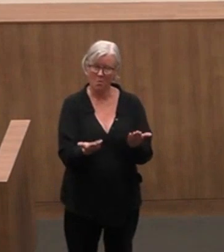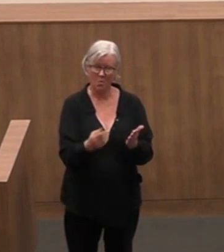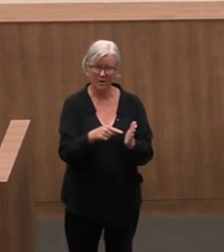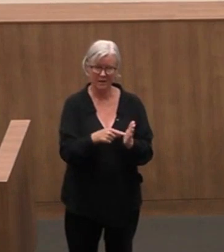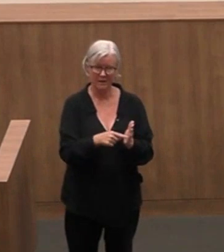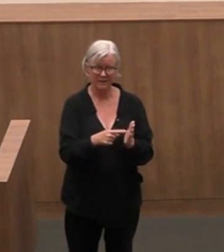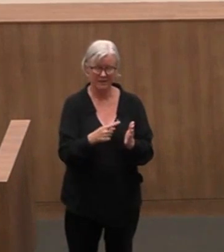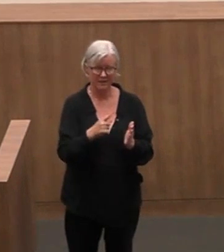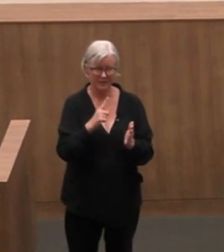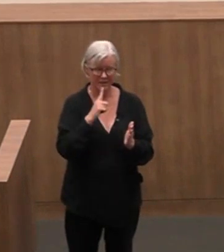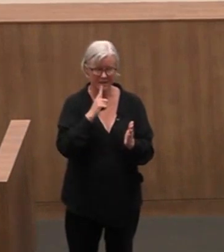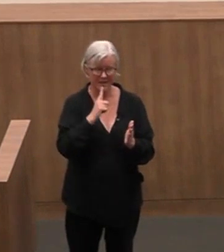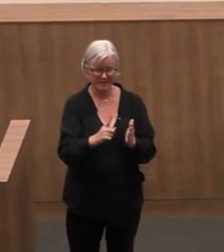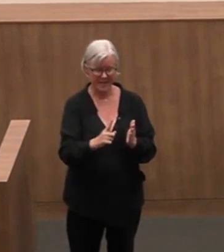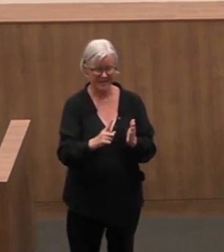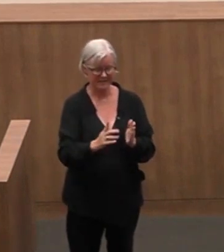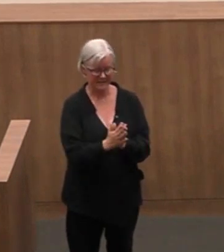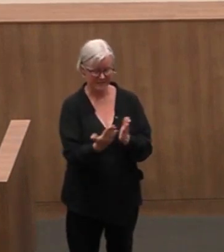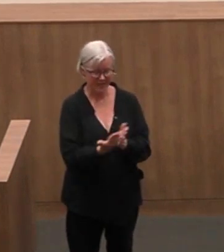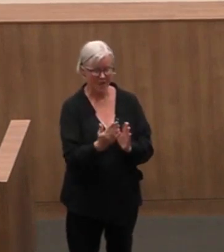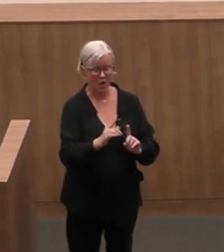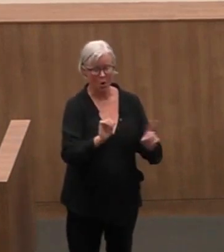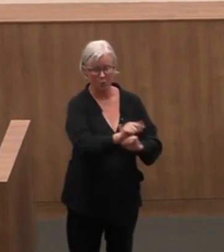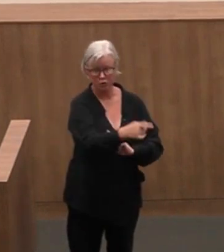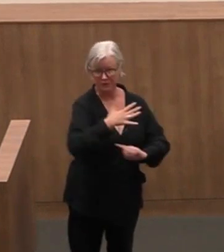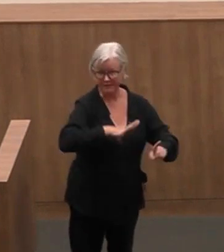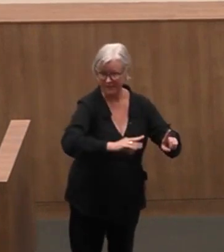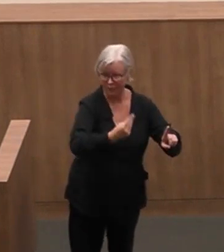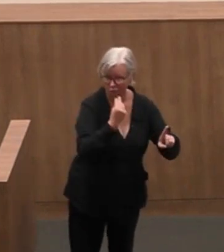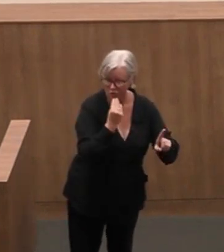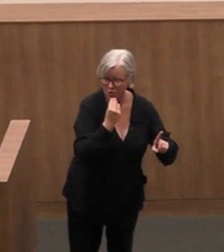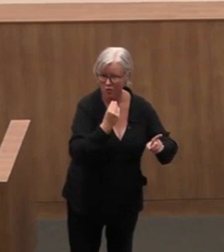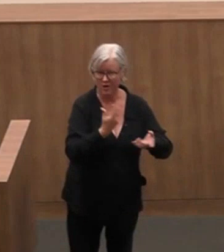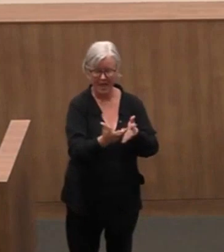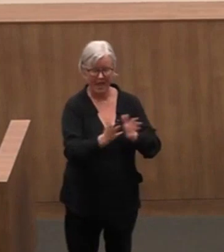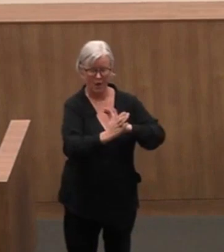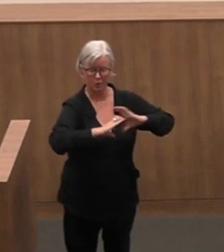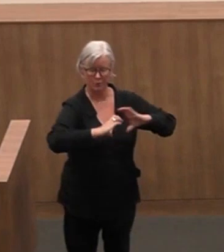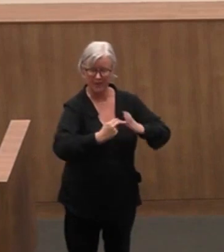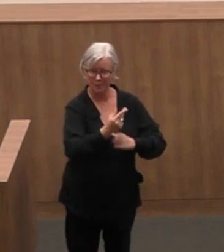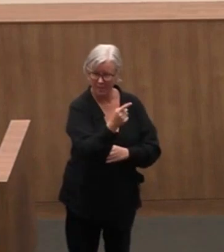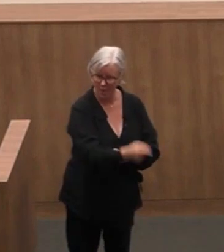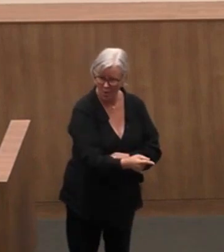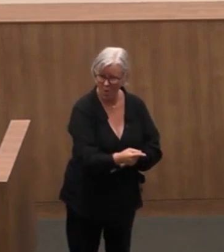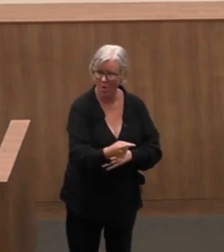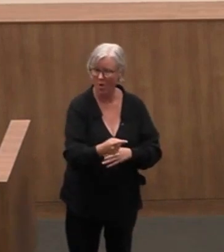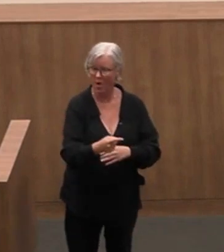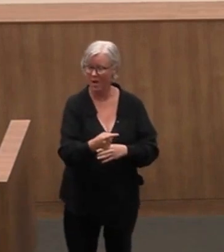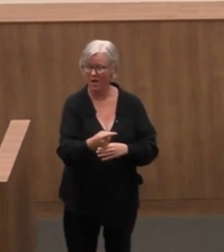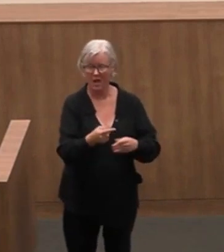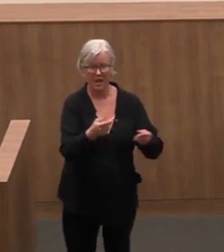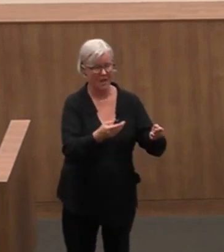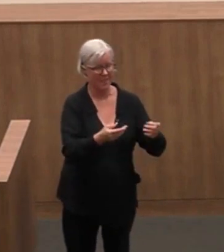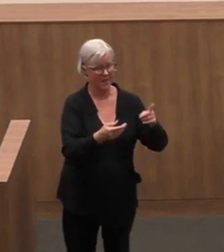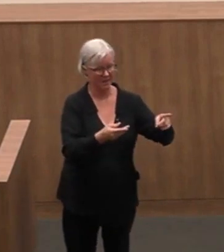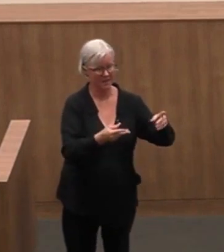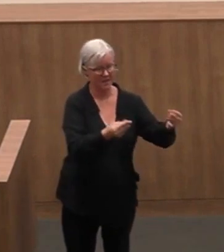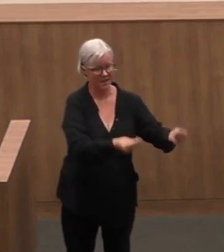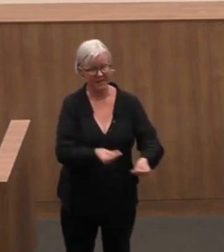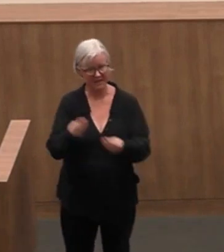that has Sam's communication needs and food needs and other aspects that's updated by the provider and goes